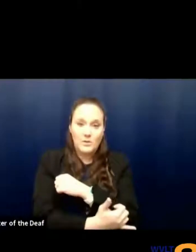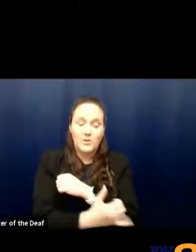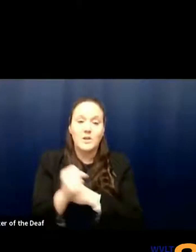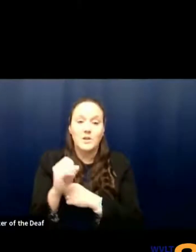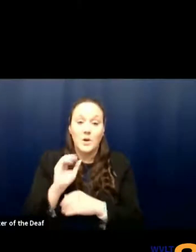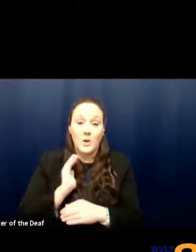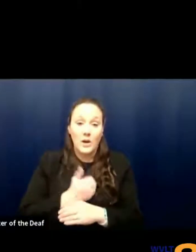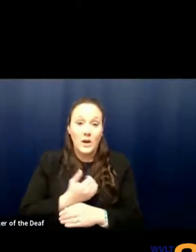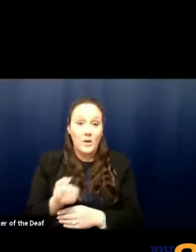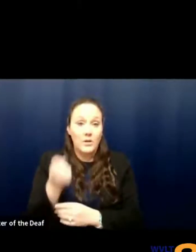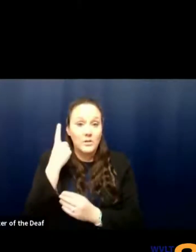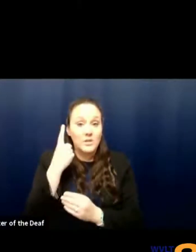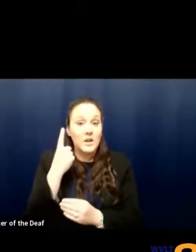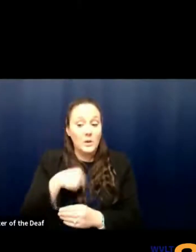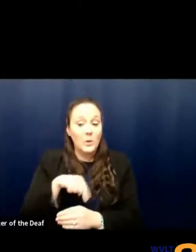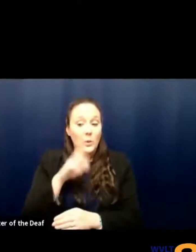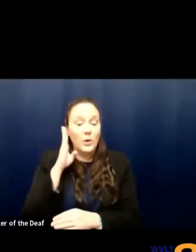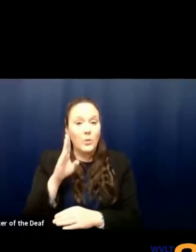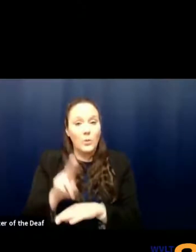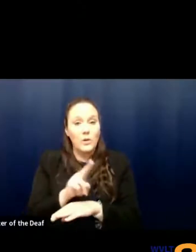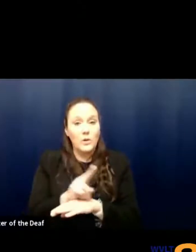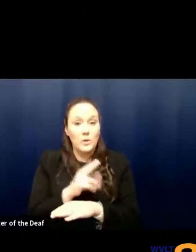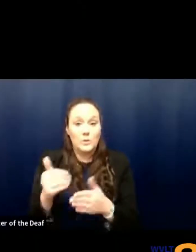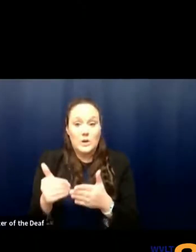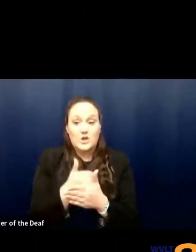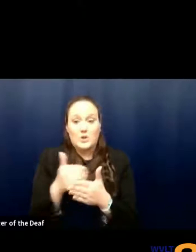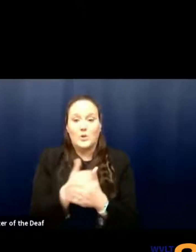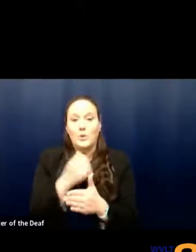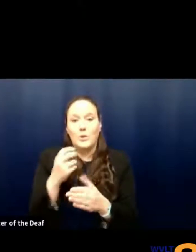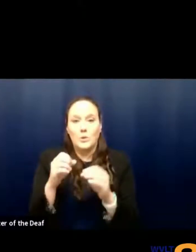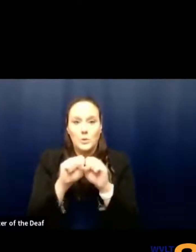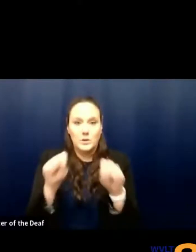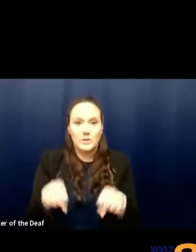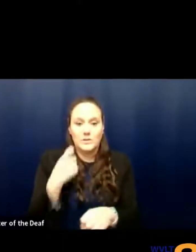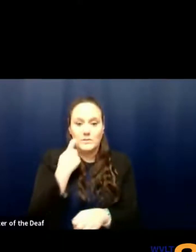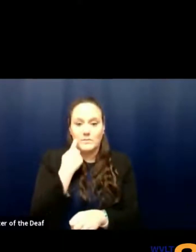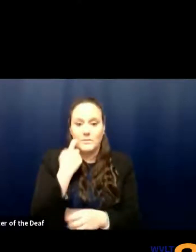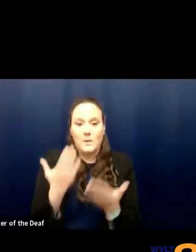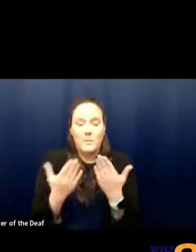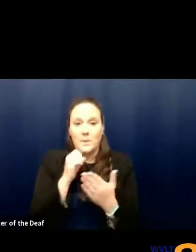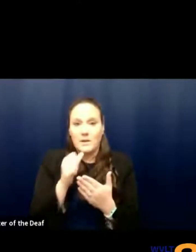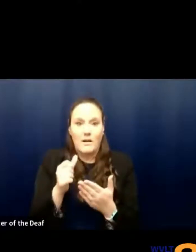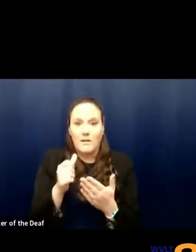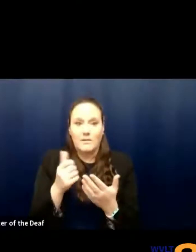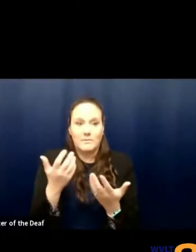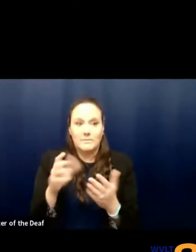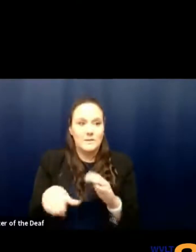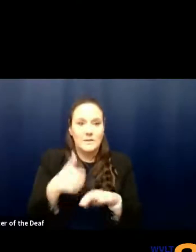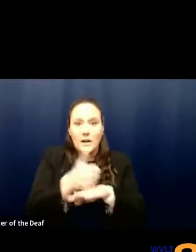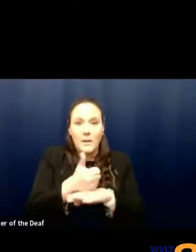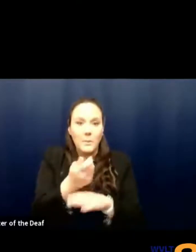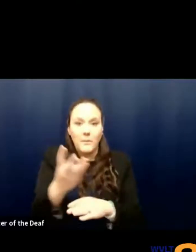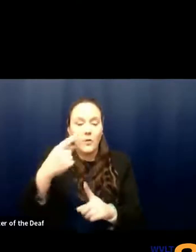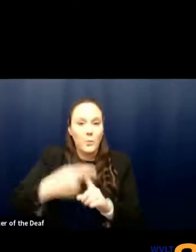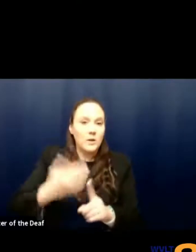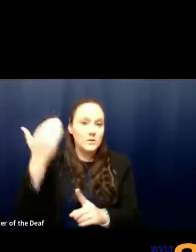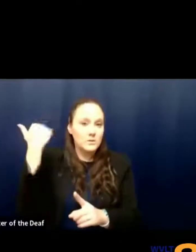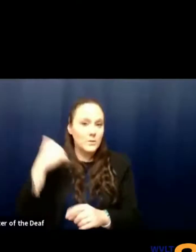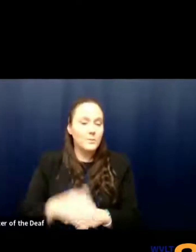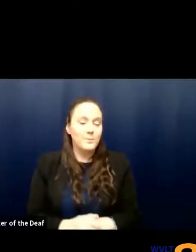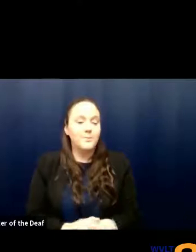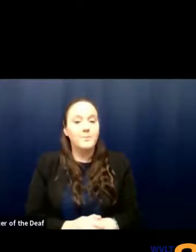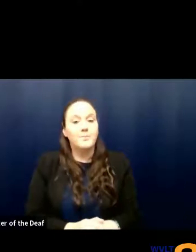the one that we're going to be using is relatively new as well. So it might not have even existed a few months ago, and others like it. Another